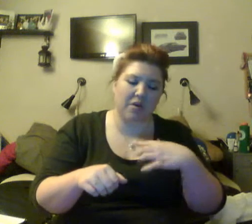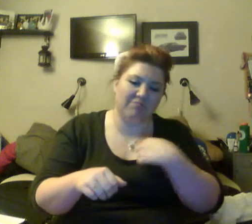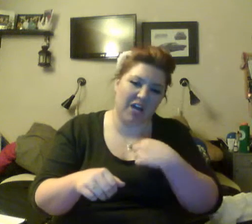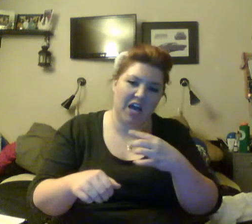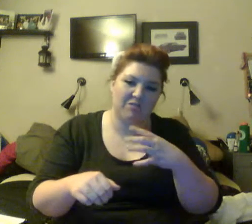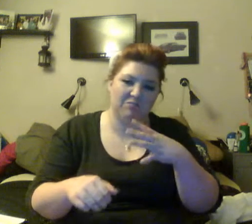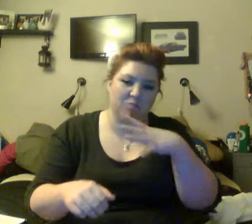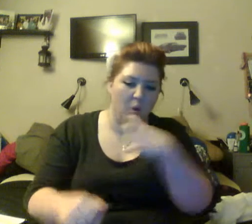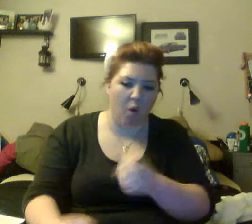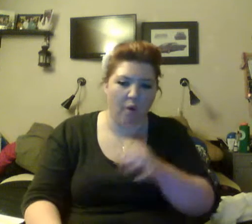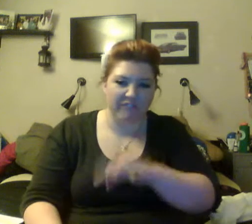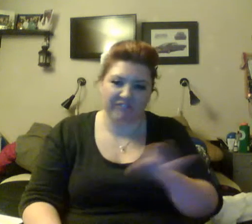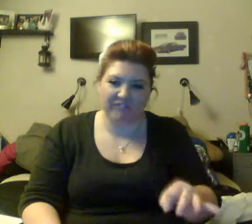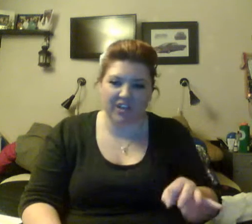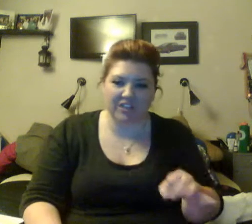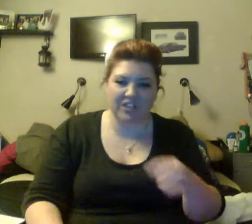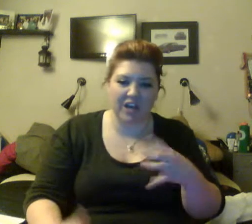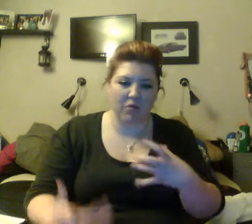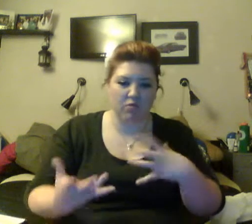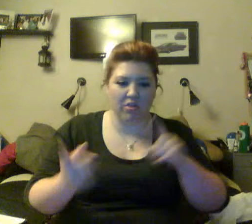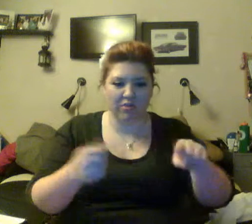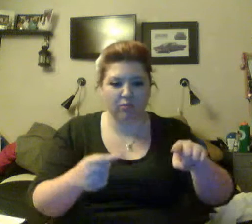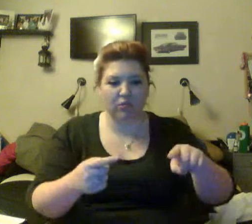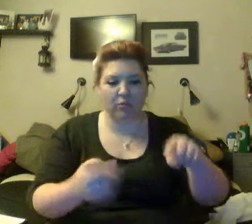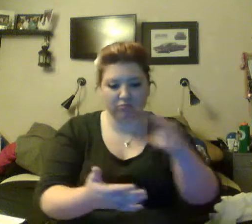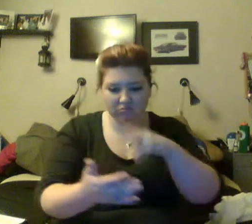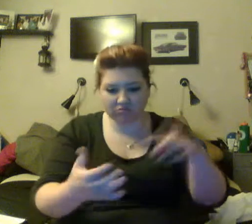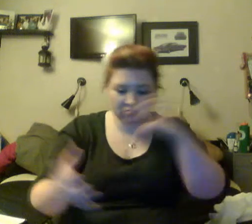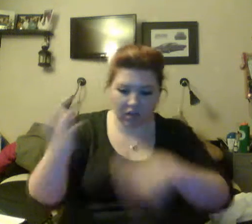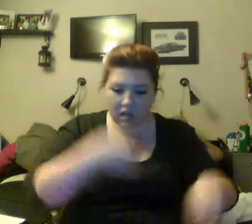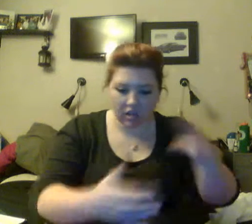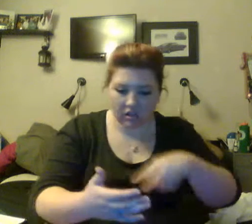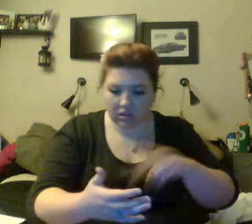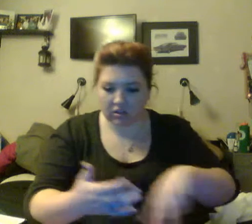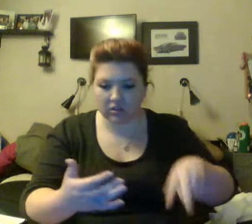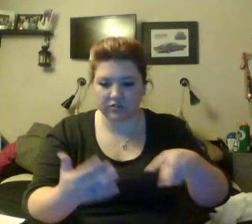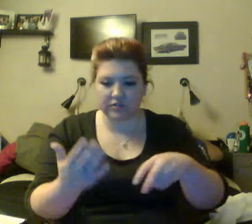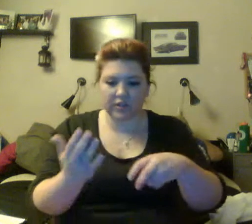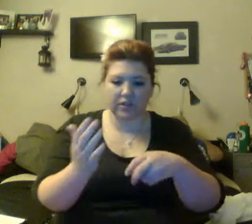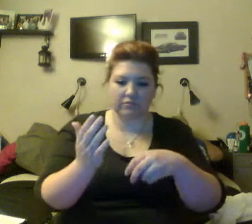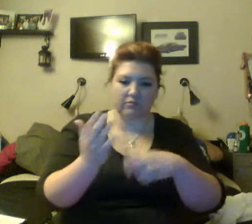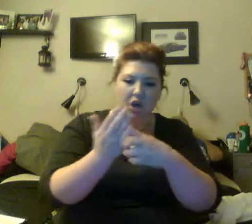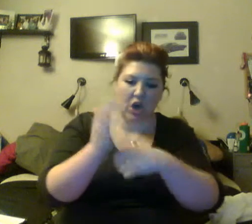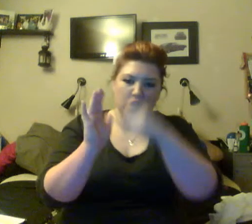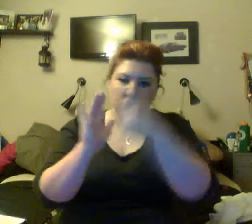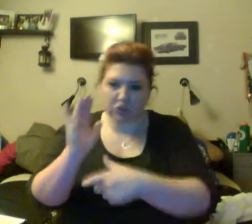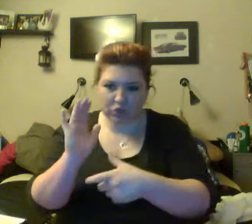I like for them to actually go look in journals, newspapers, and magazines. Also, some of the information you get